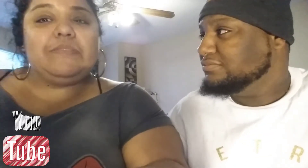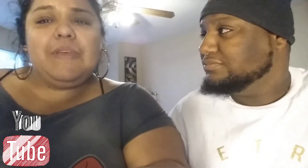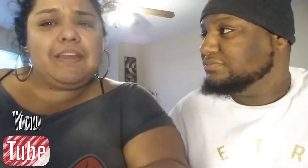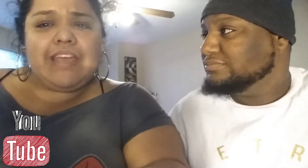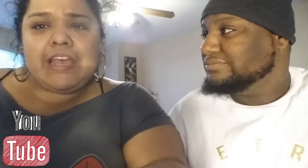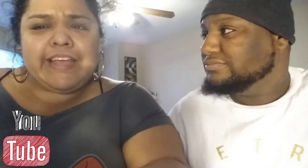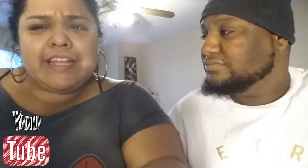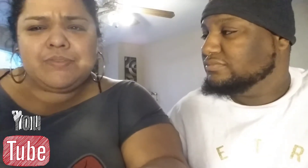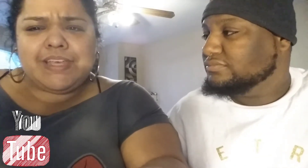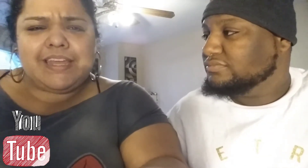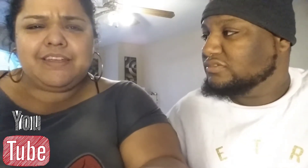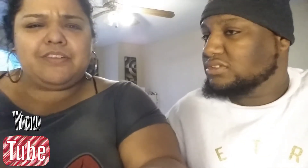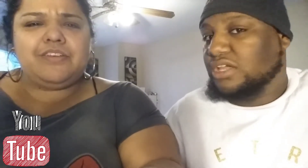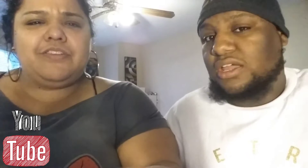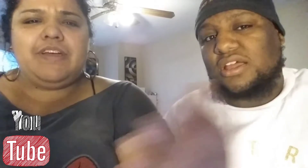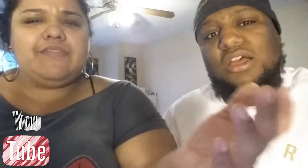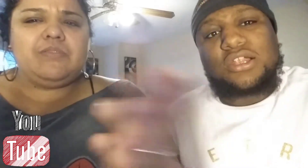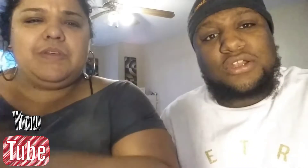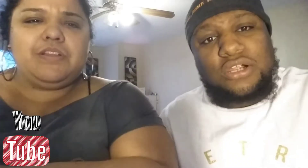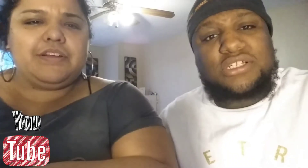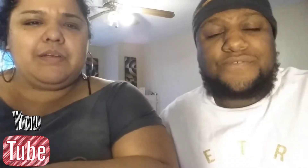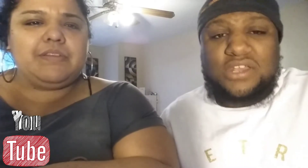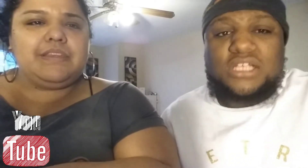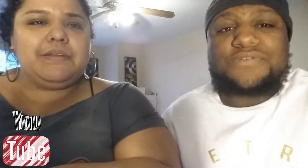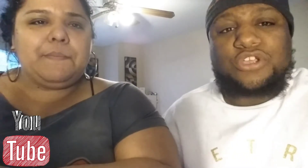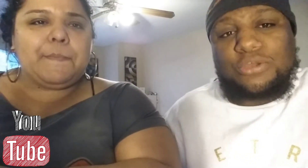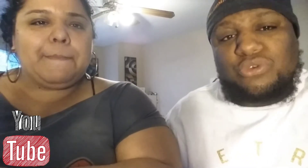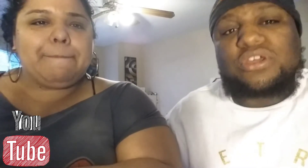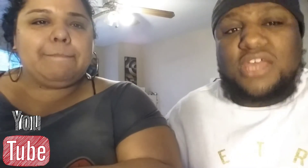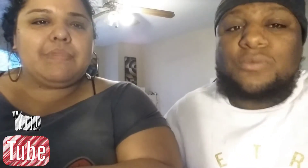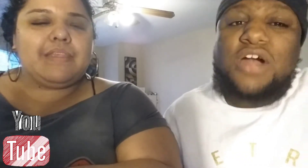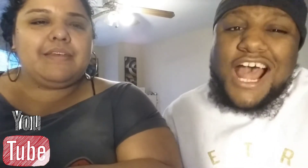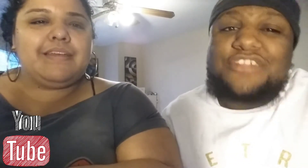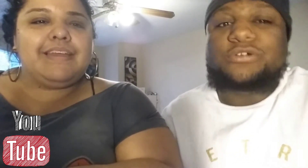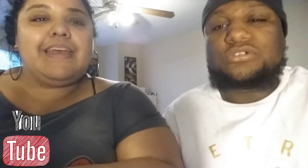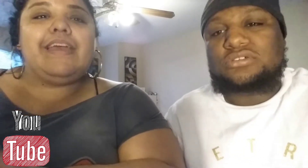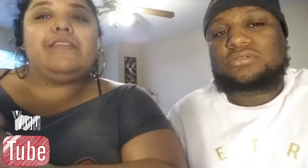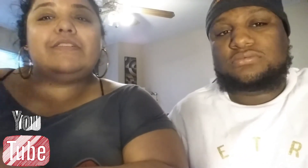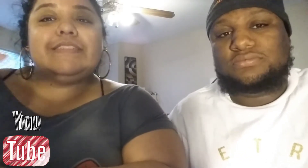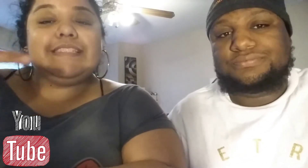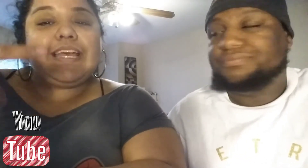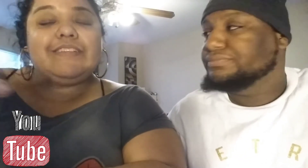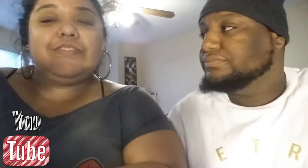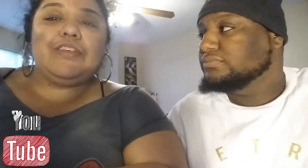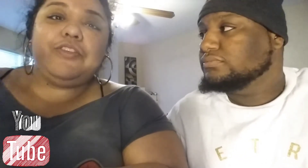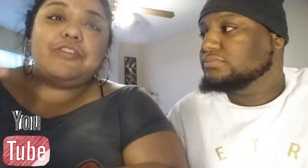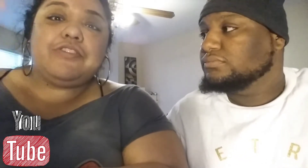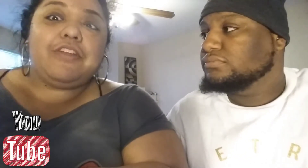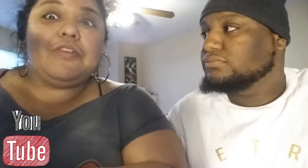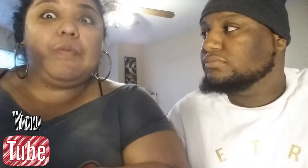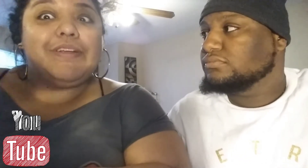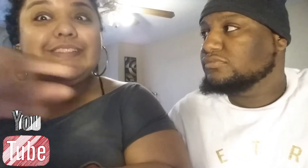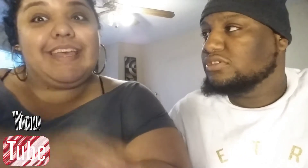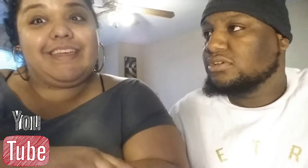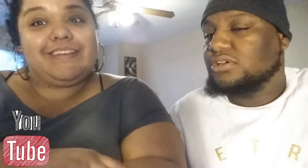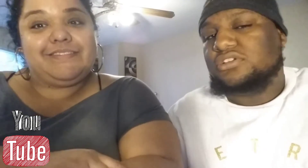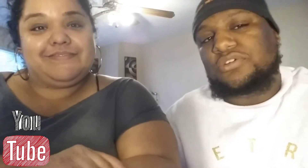just be educated. You know, you don't have to be learning different languages. You communicate with others and learn the signs so you know, so they don't know what you're saying. So